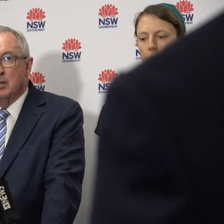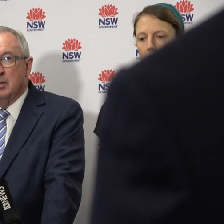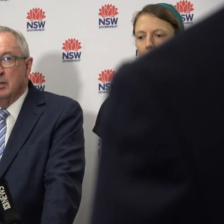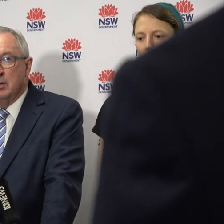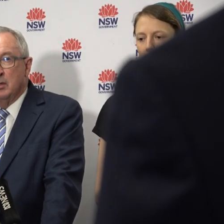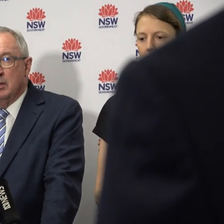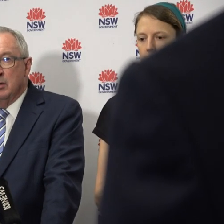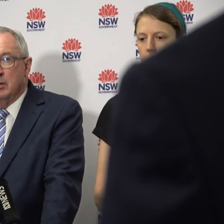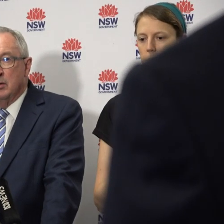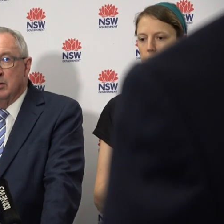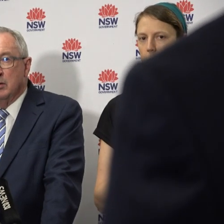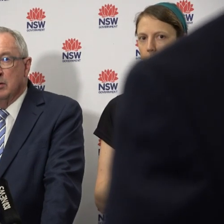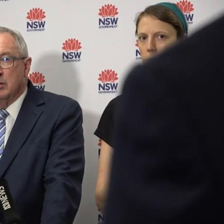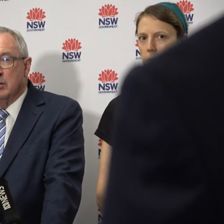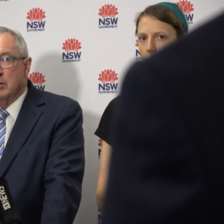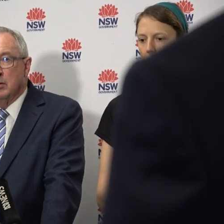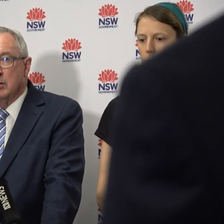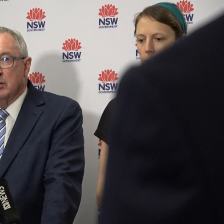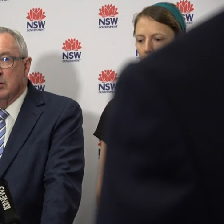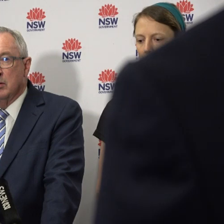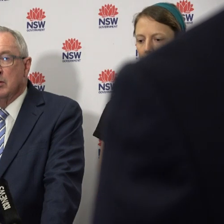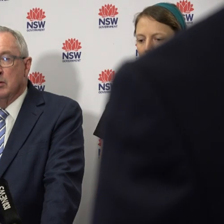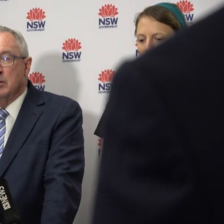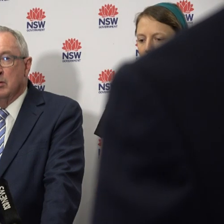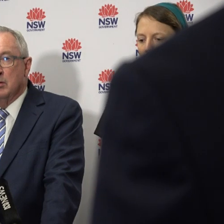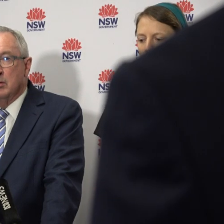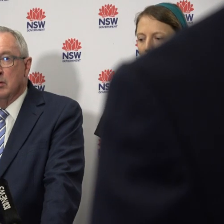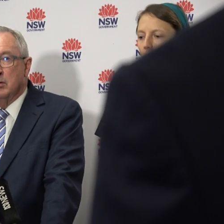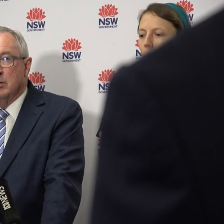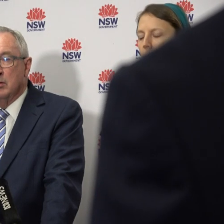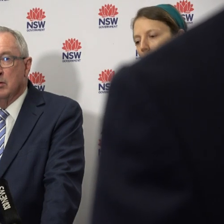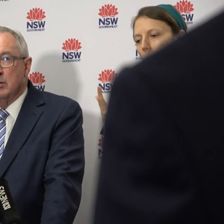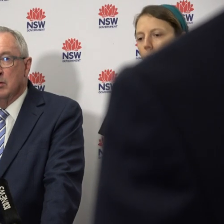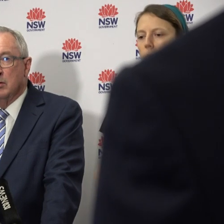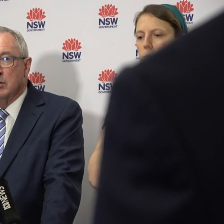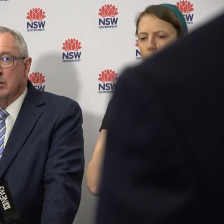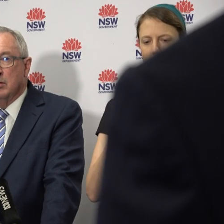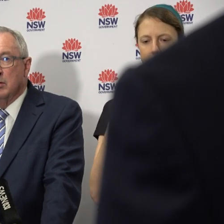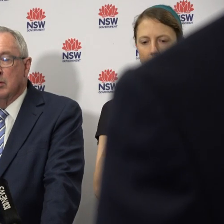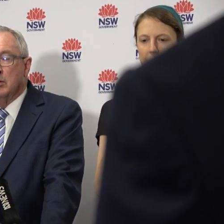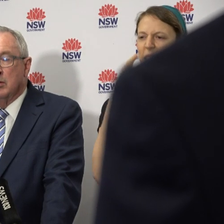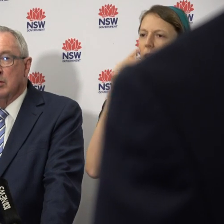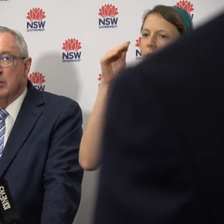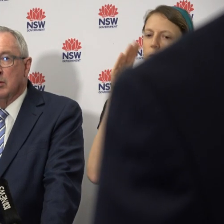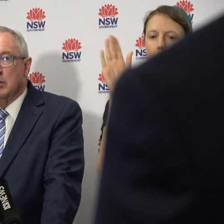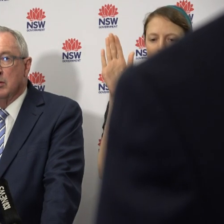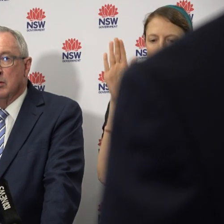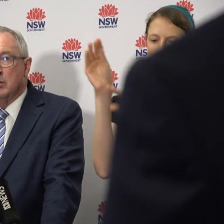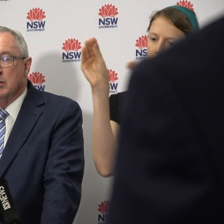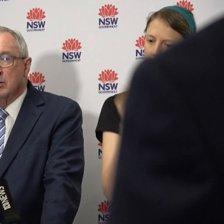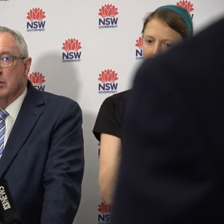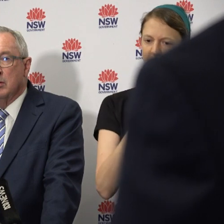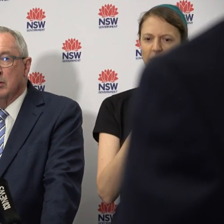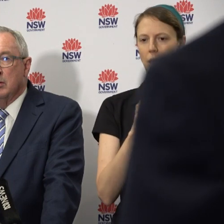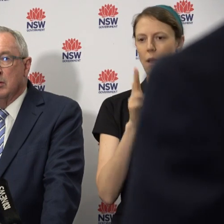is elderly either living at home. You look at a classic migrant family. You might have a grandparent, parents, children, who may be vulnerable